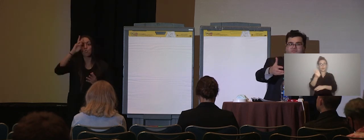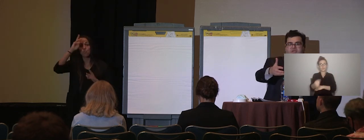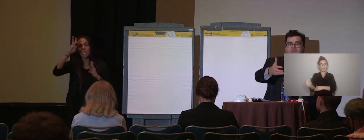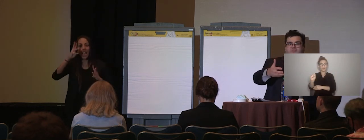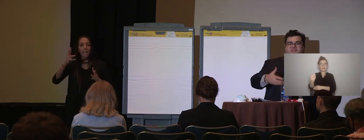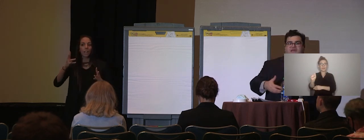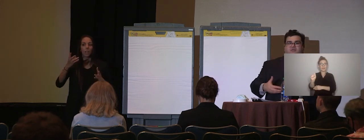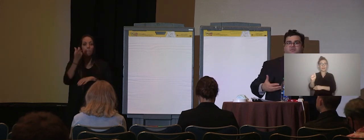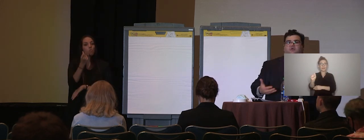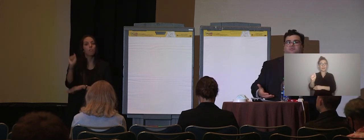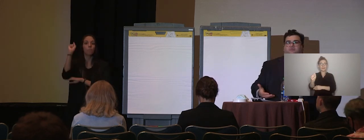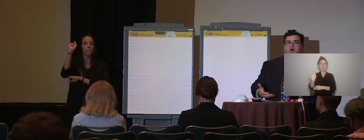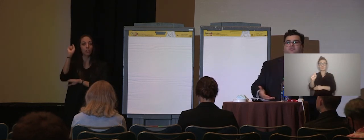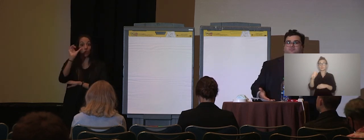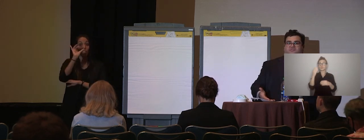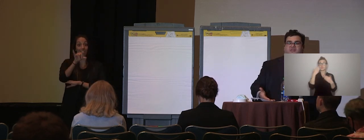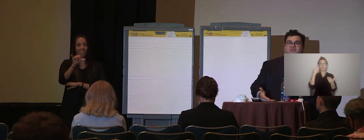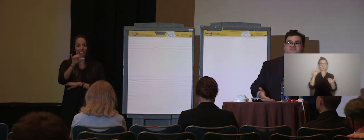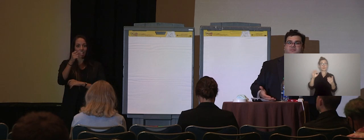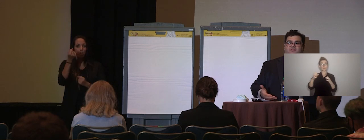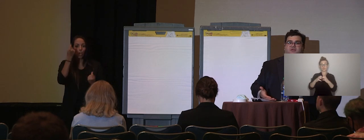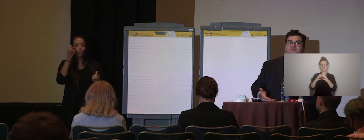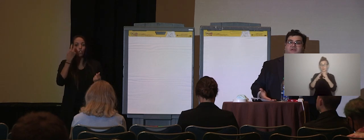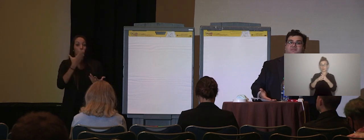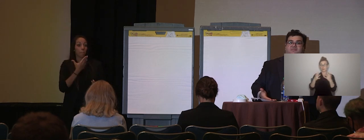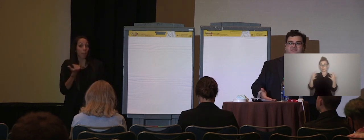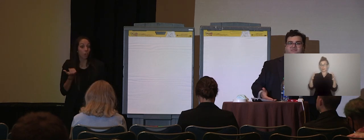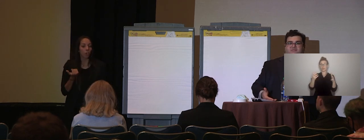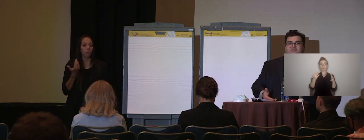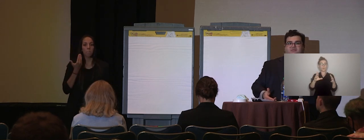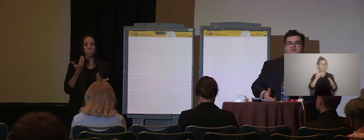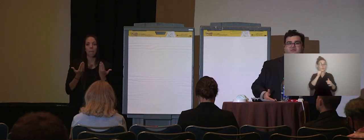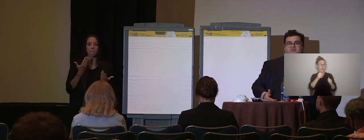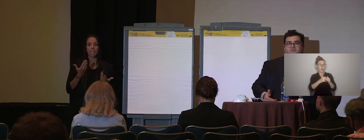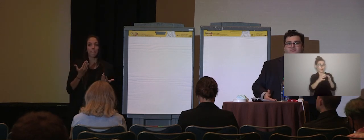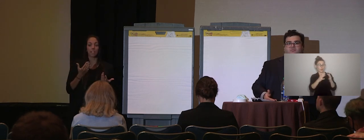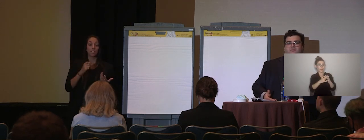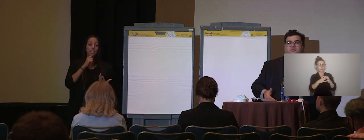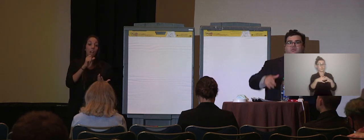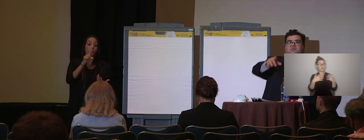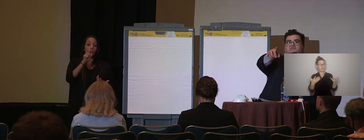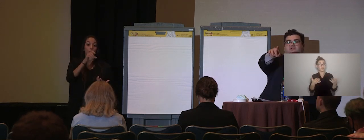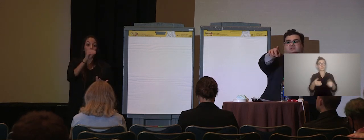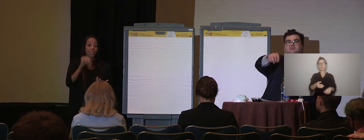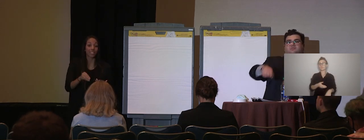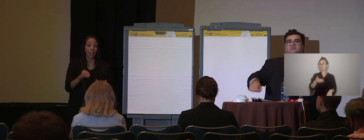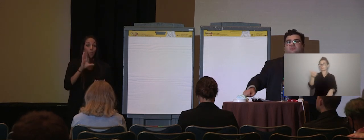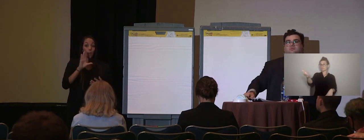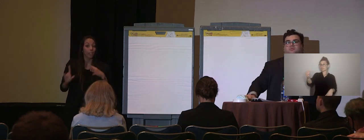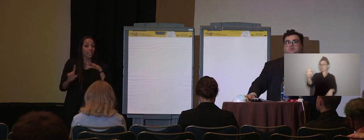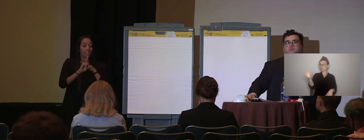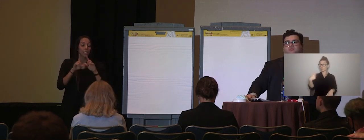is created, because I don't know 100% if something like that does exist. Yes, sir.